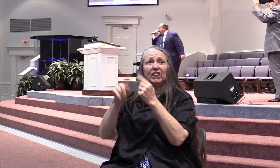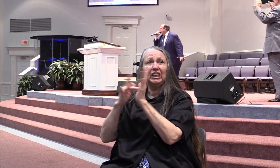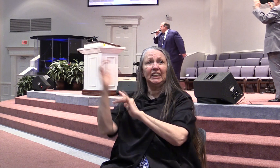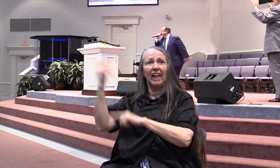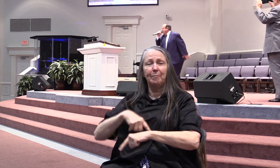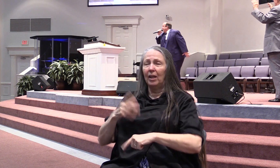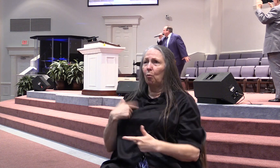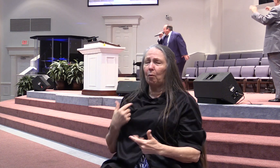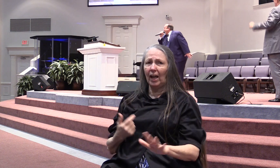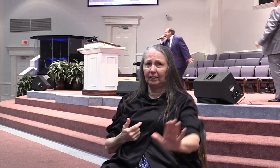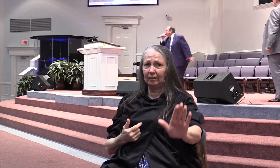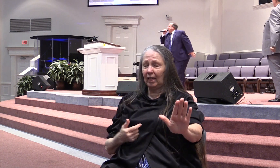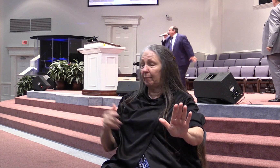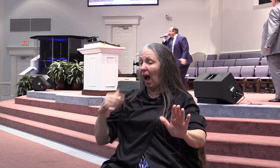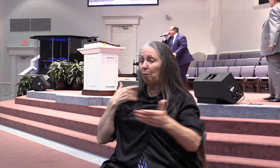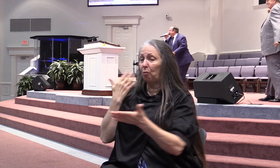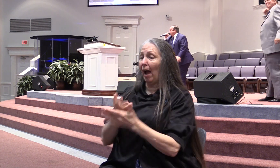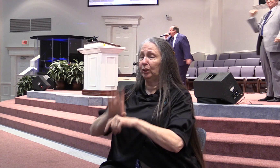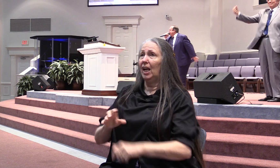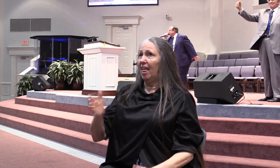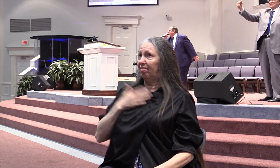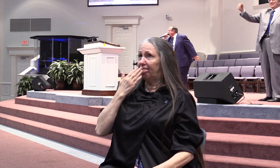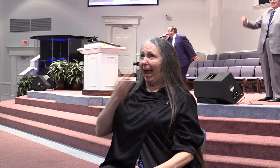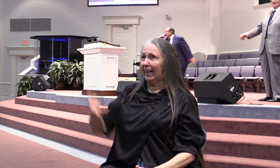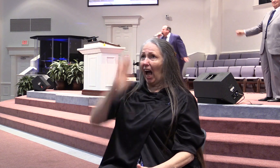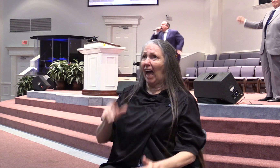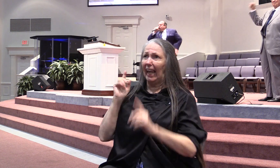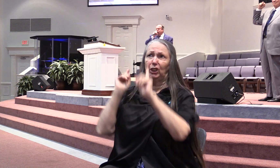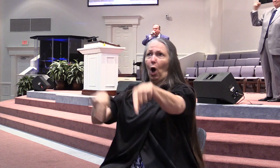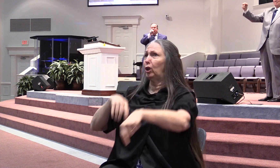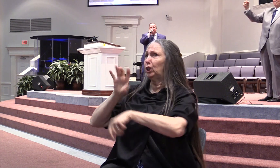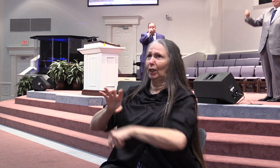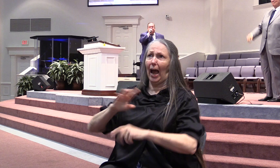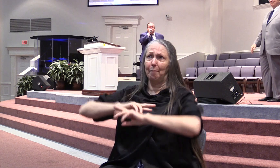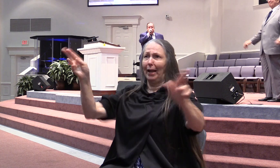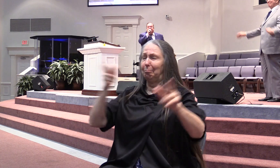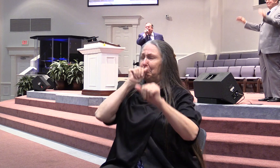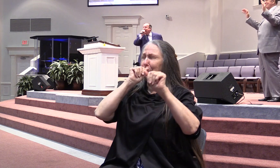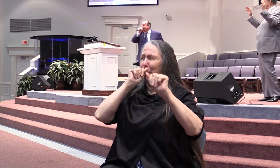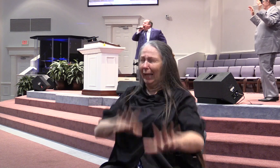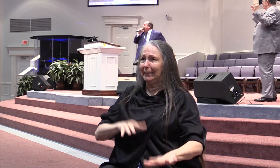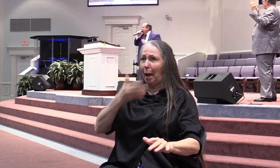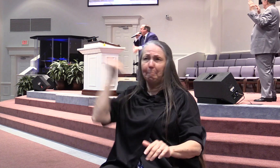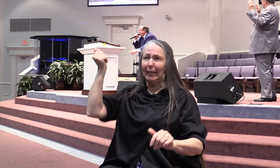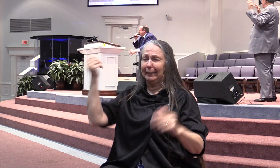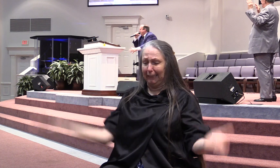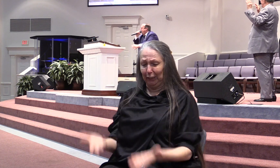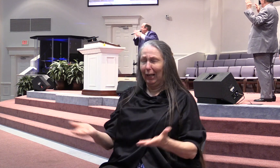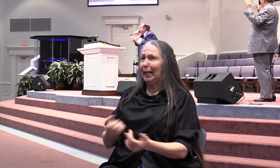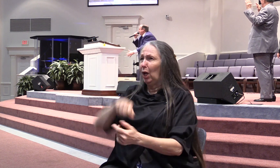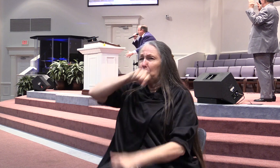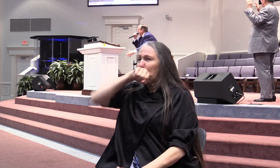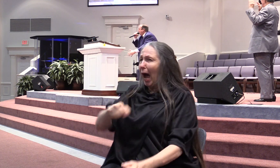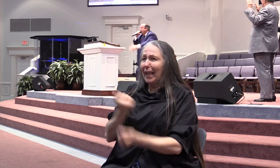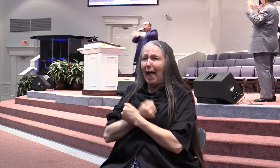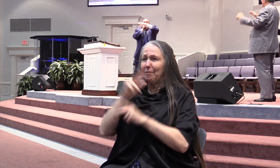of us that want to come in and say, I was glad when they said to me, let's go to church. This is the greatest blessing in my life. I love being here. I